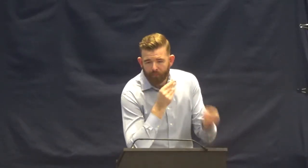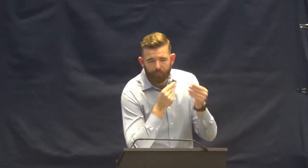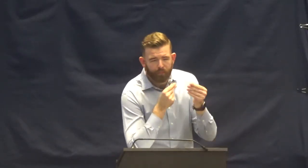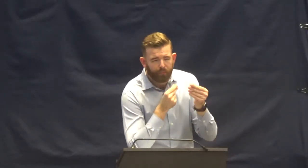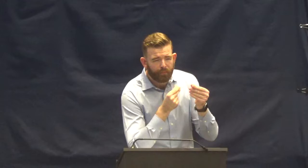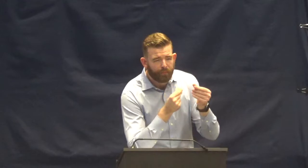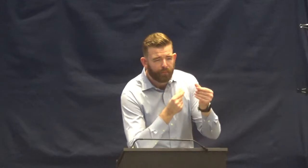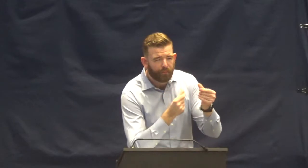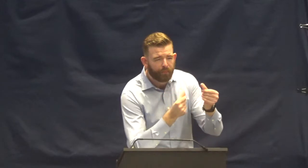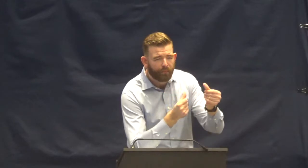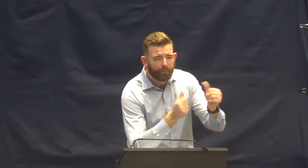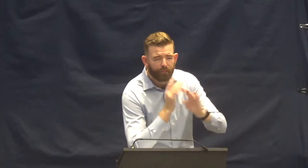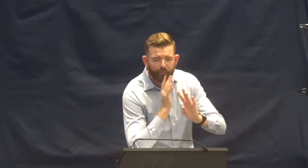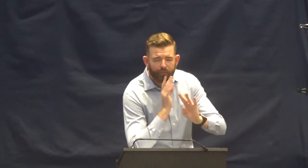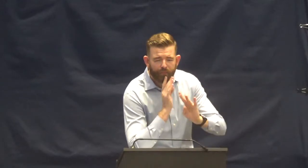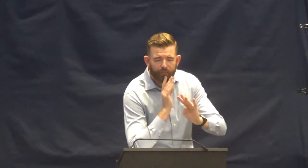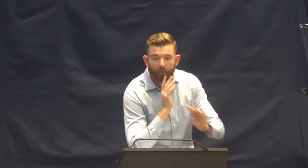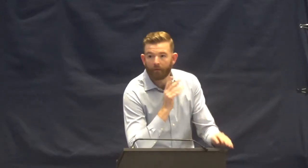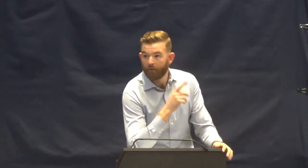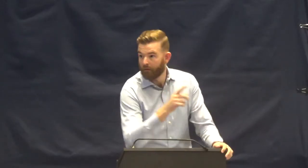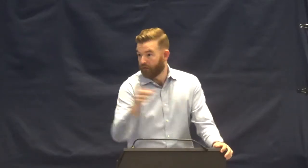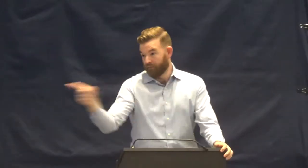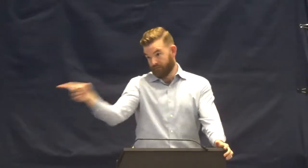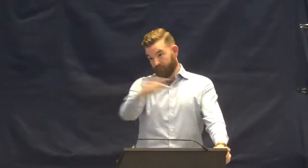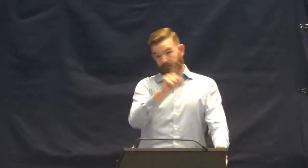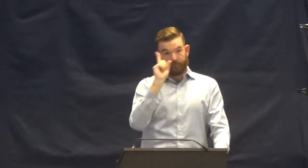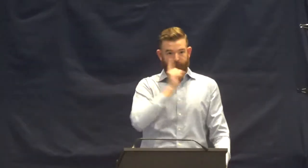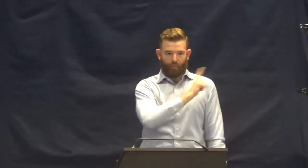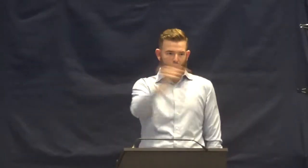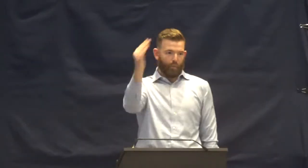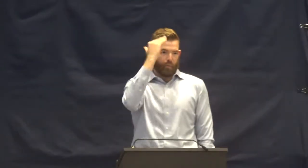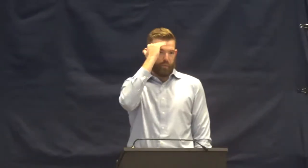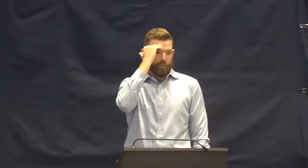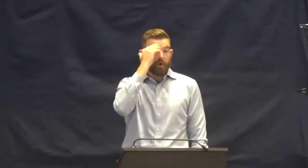And immediately, the man could talk fluently.